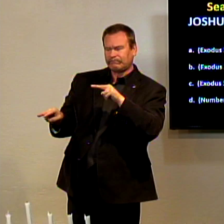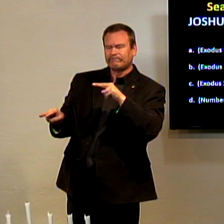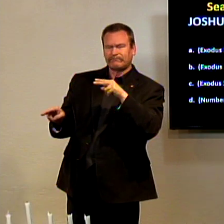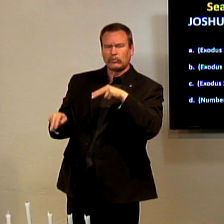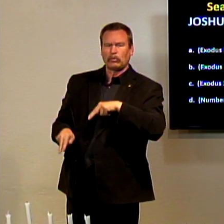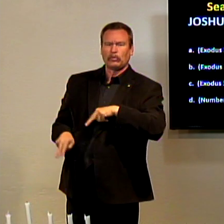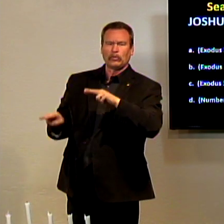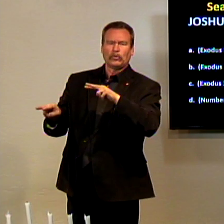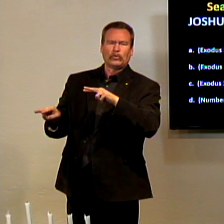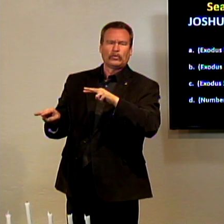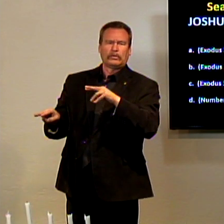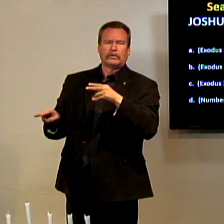eyes.